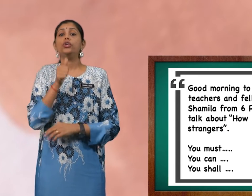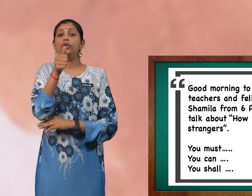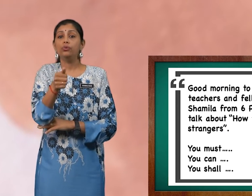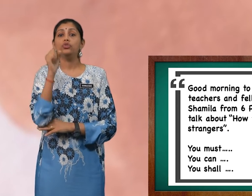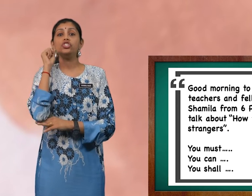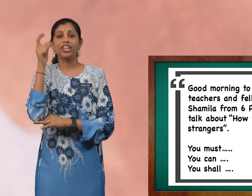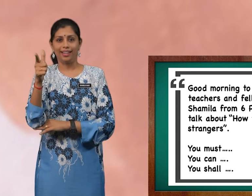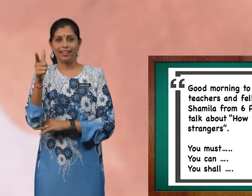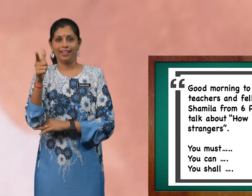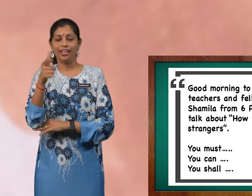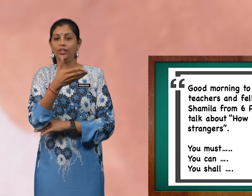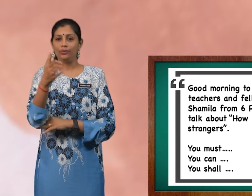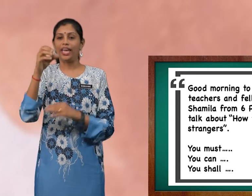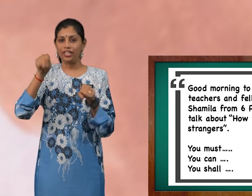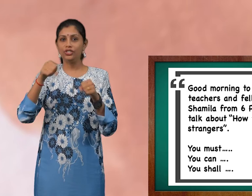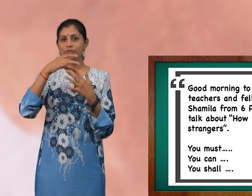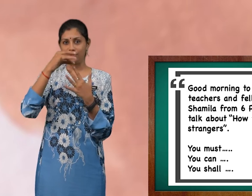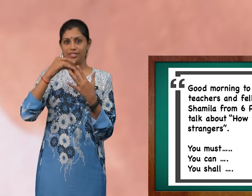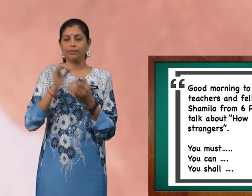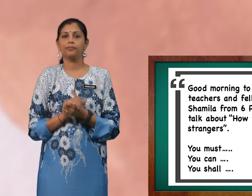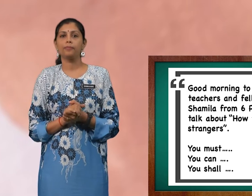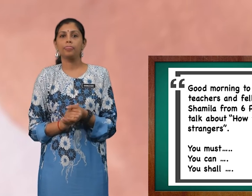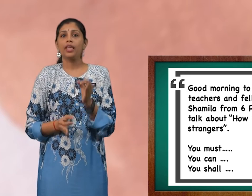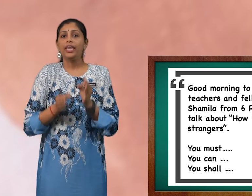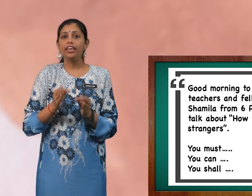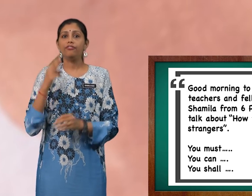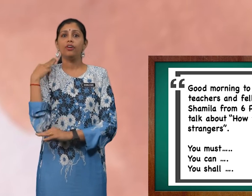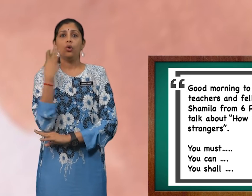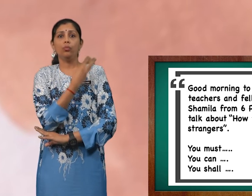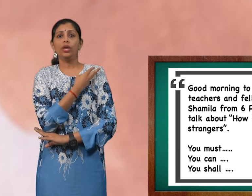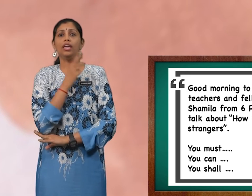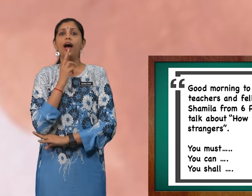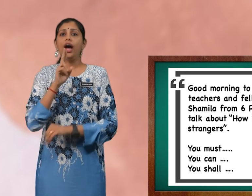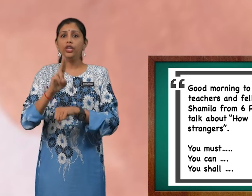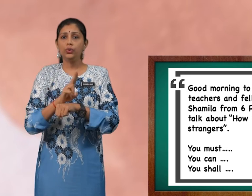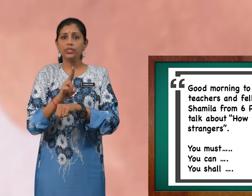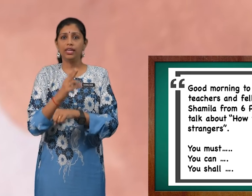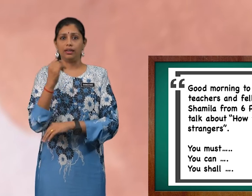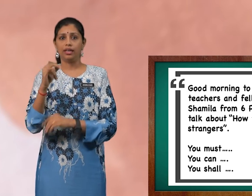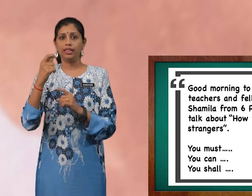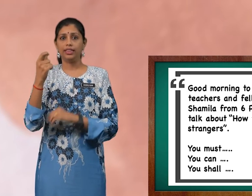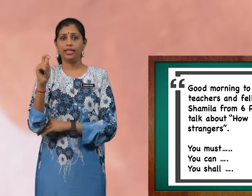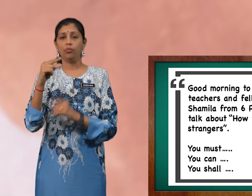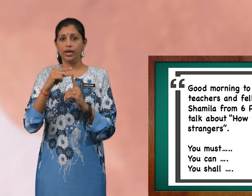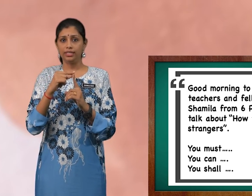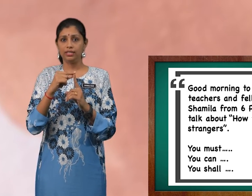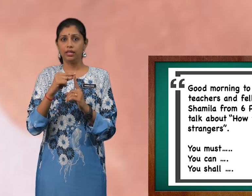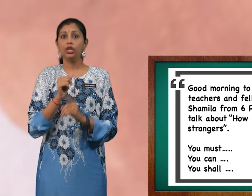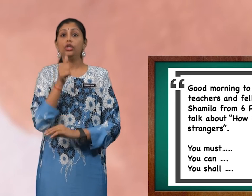you shall. You can choose. If we are using the word